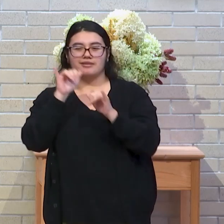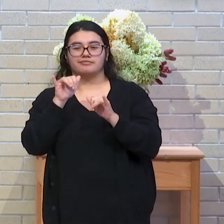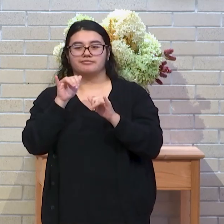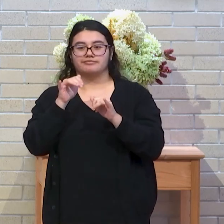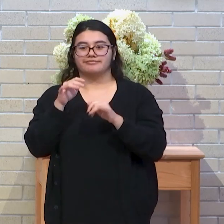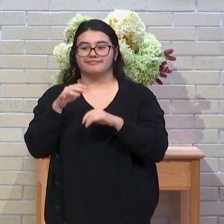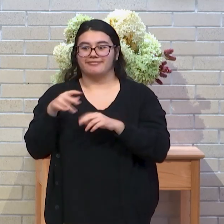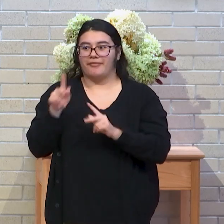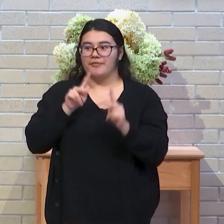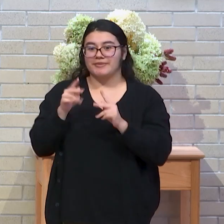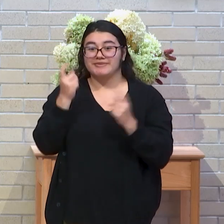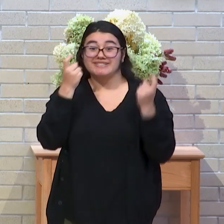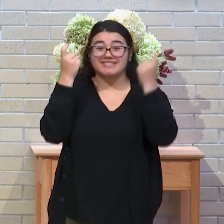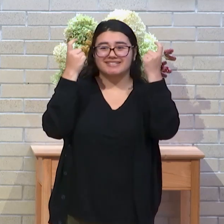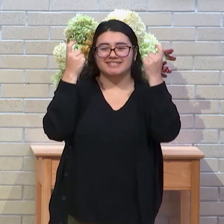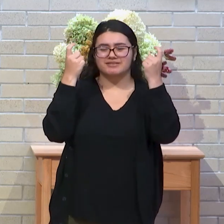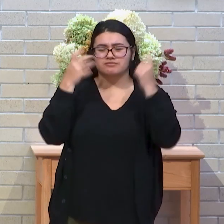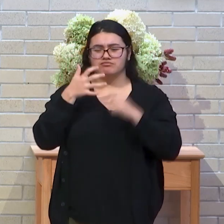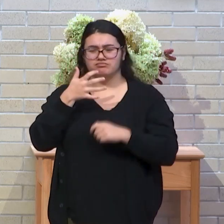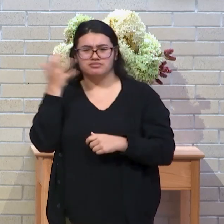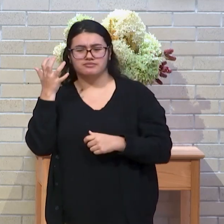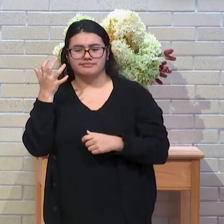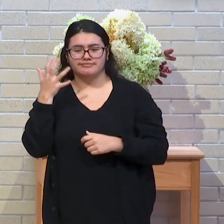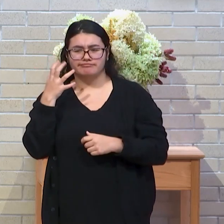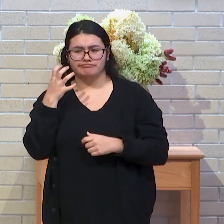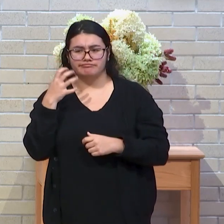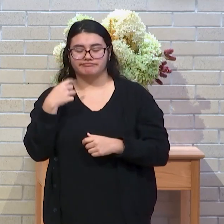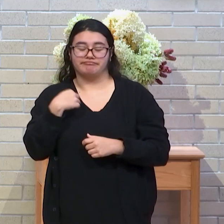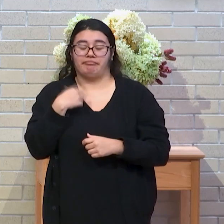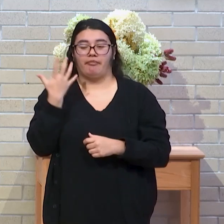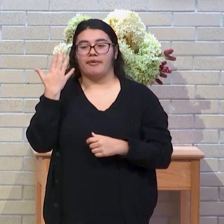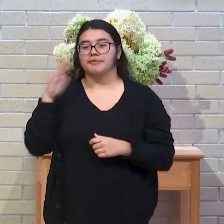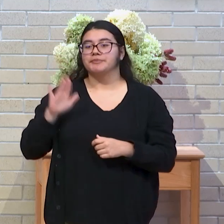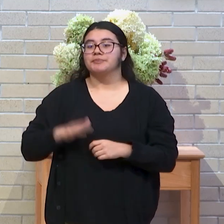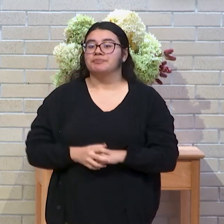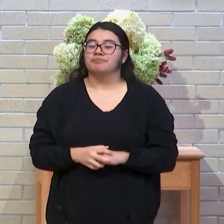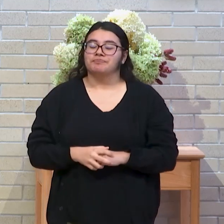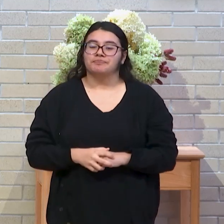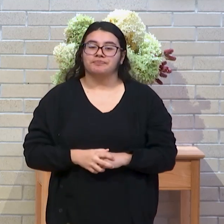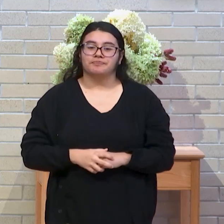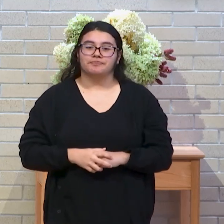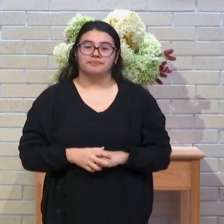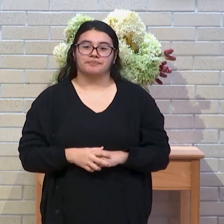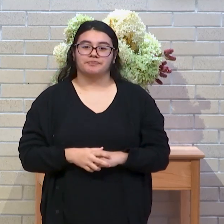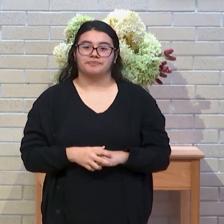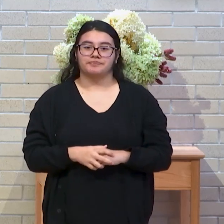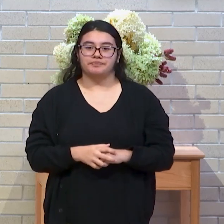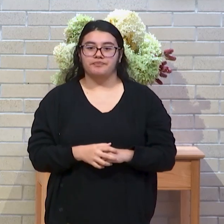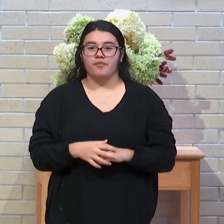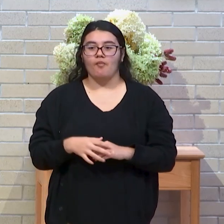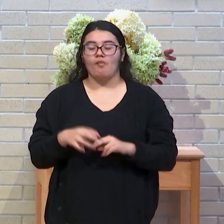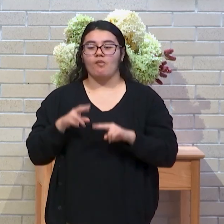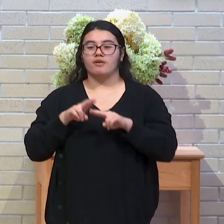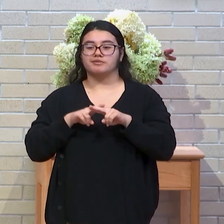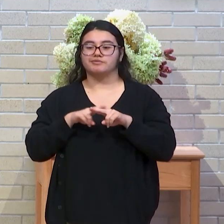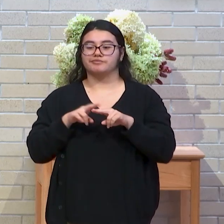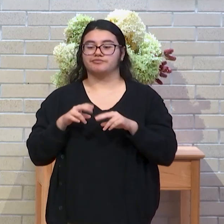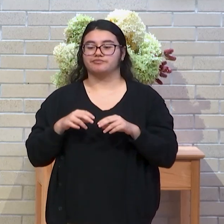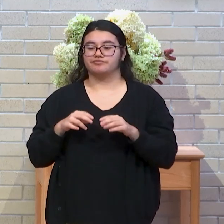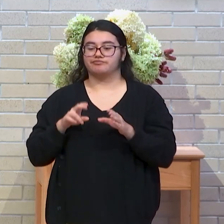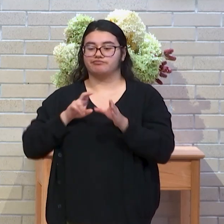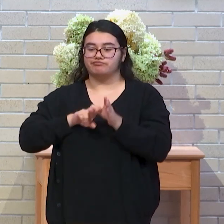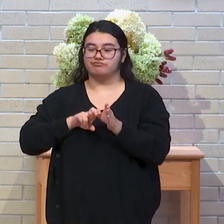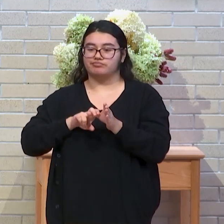So as night fell, we gathered in one of our 2 rooms, breaking out games and enjoying each other's company. As the train chugged through the countryside, the sky was lit